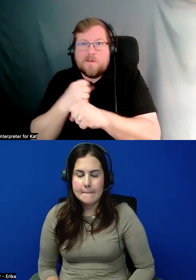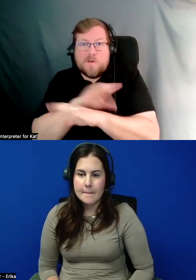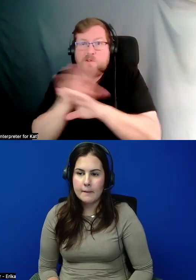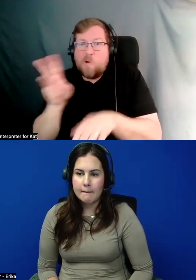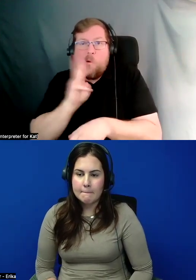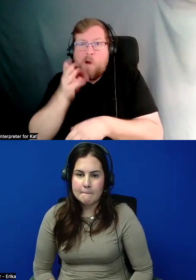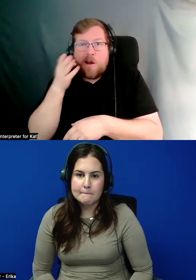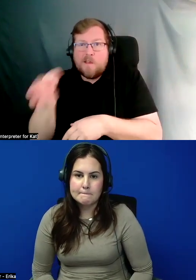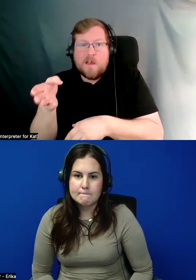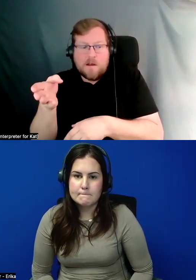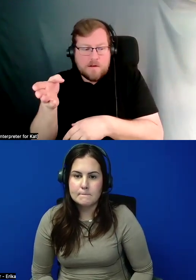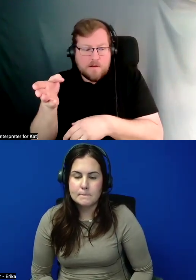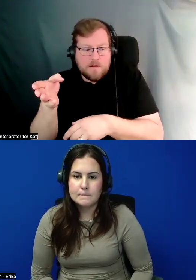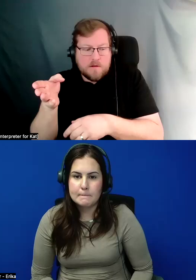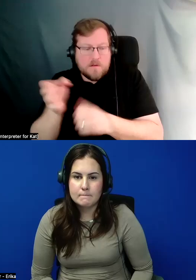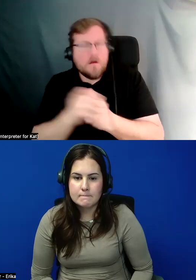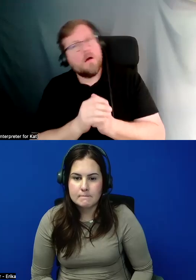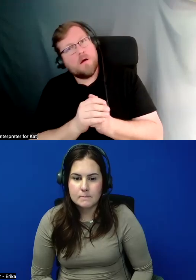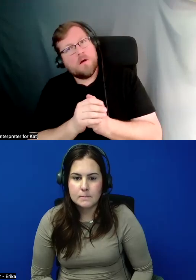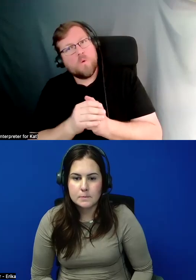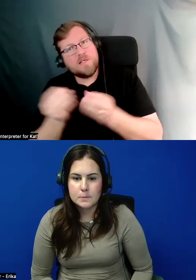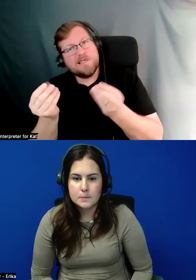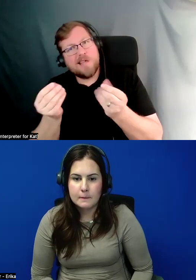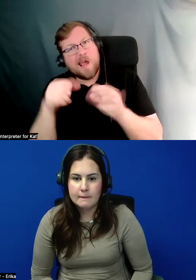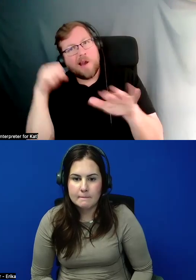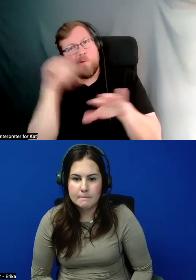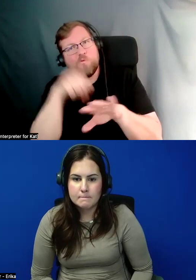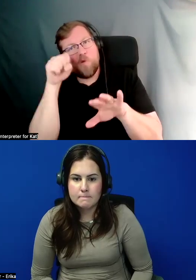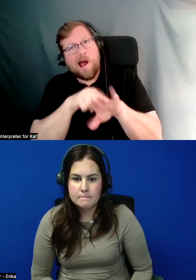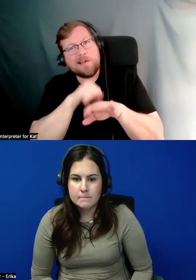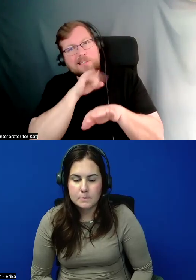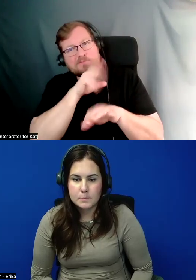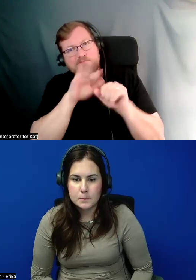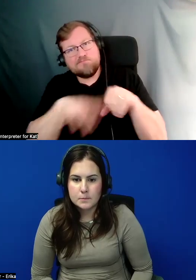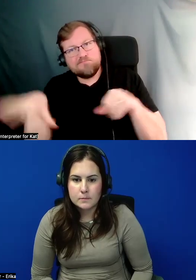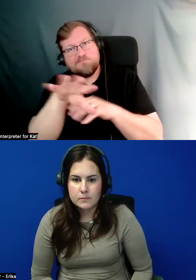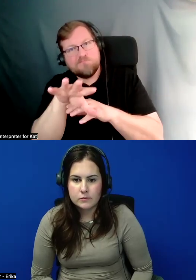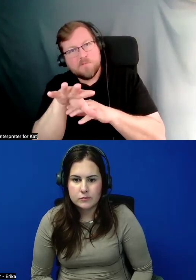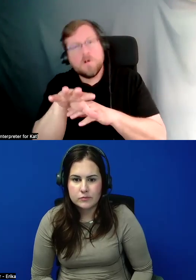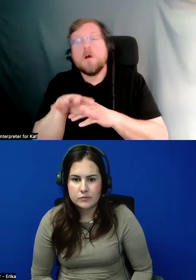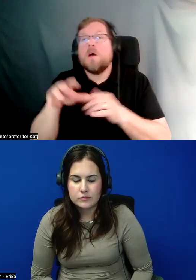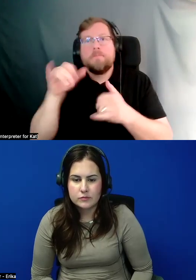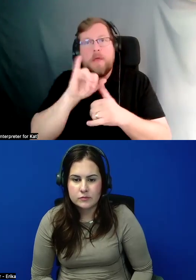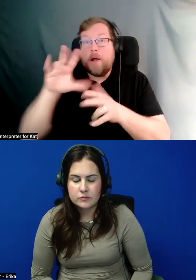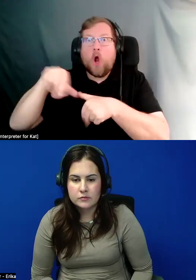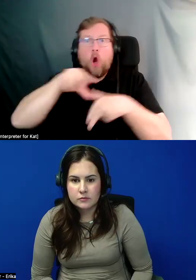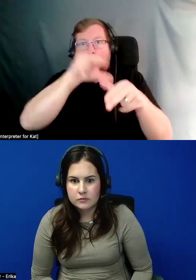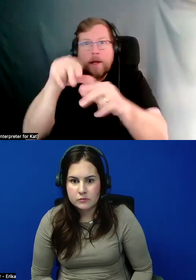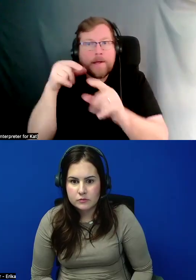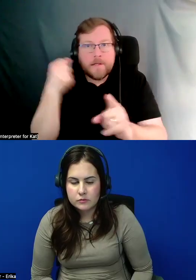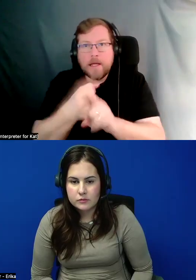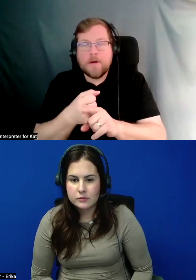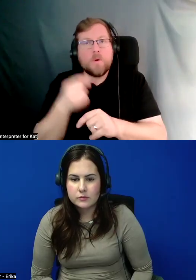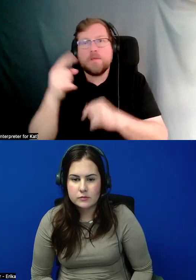it's like sand, rock, or debris. And then maybe after the hurricane or some